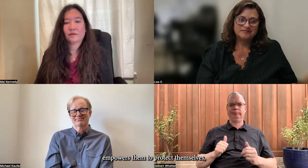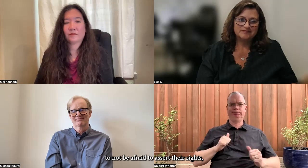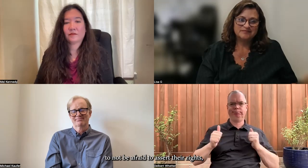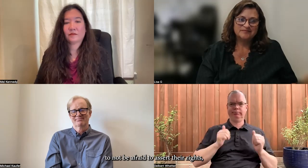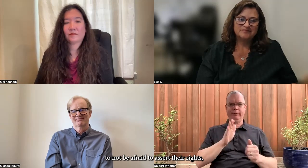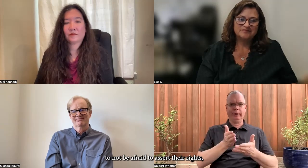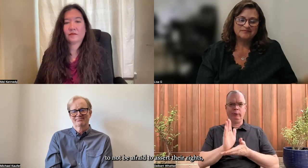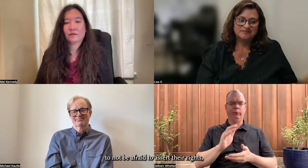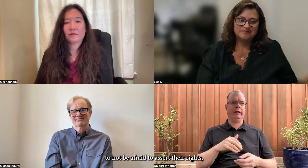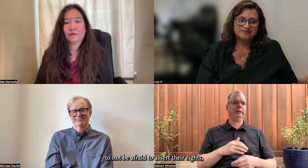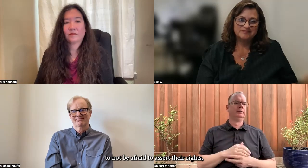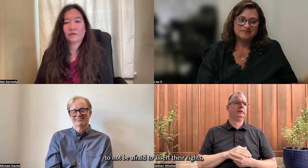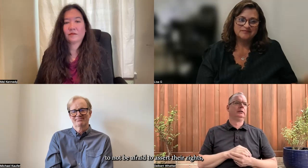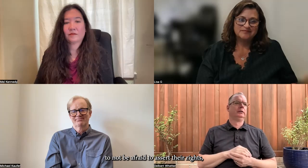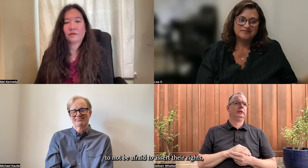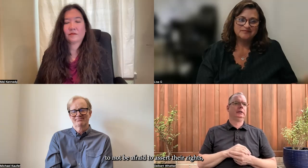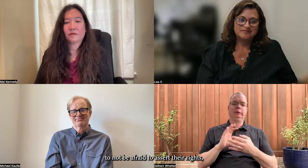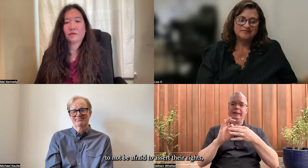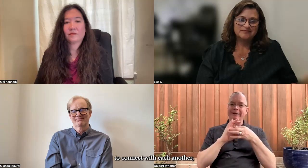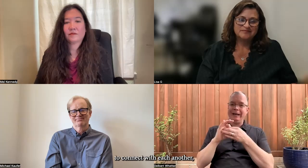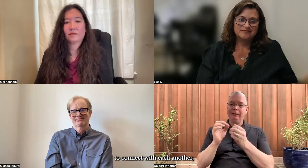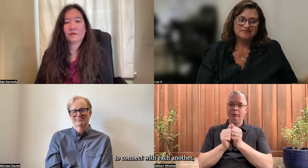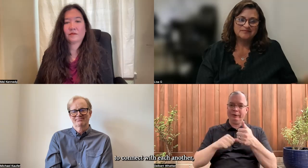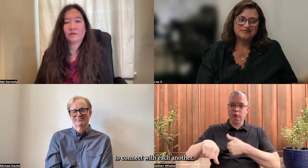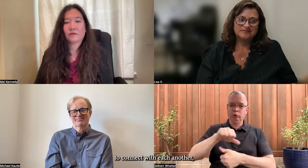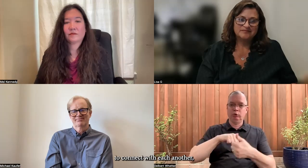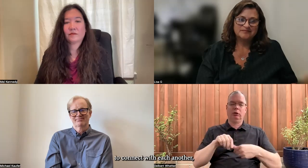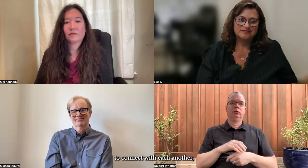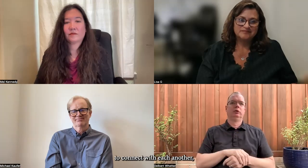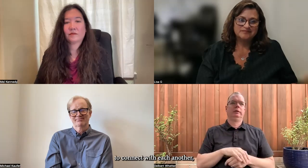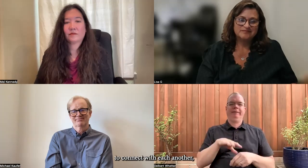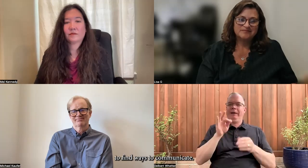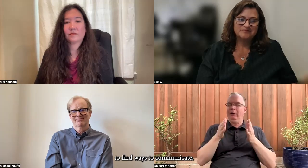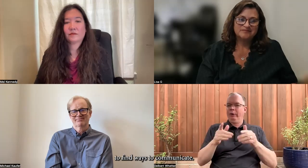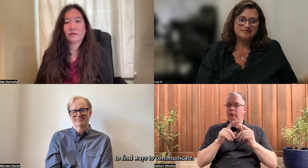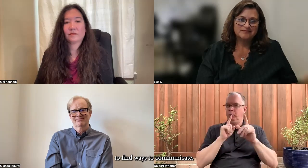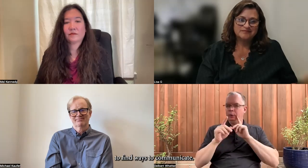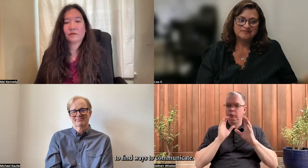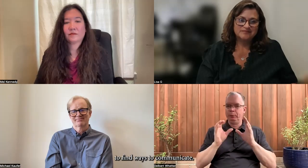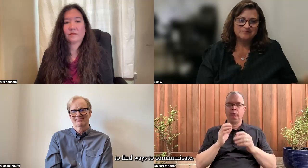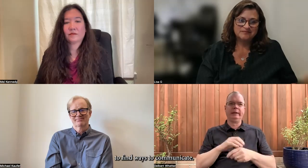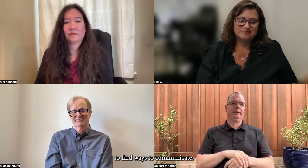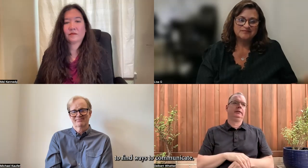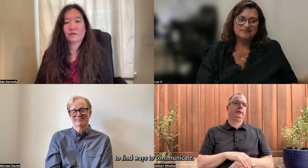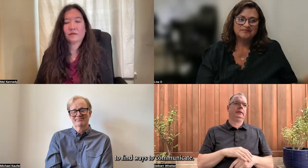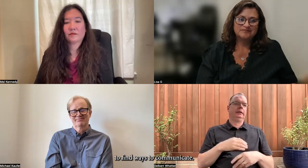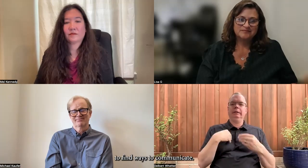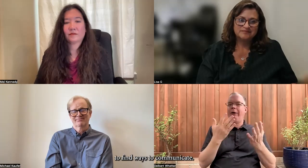to not be afraid to assert their rights, to connect with each other, to find ways to communicate.